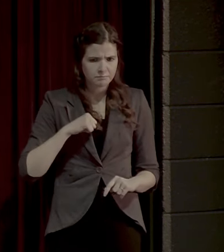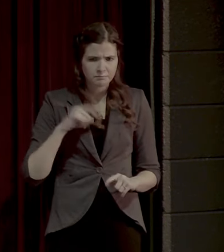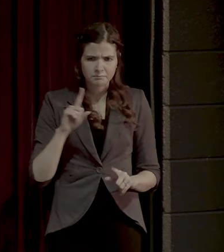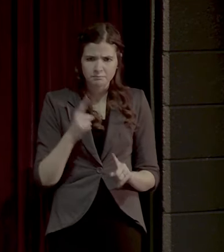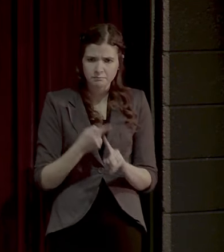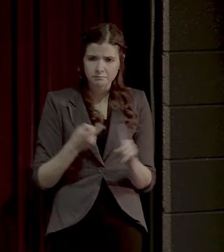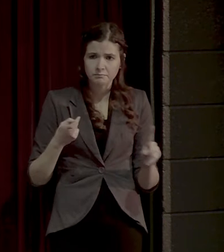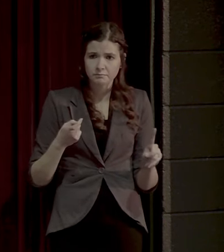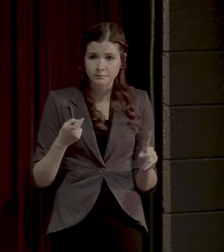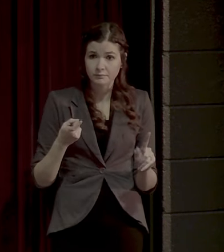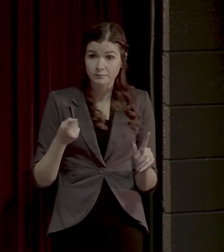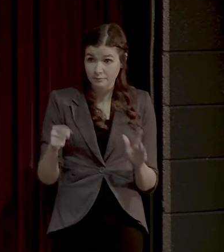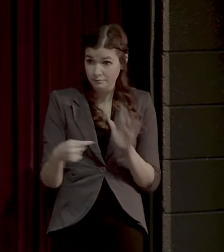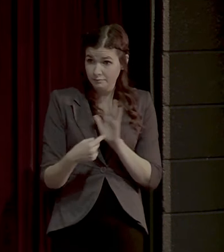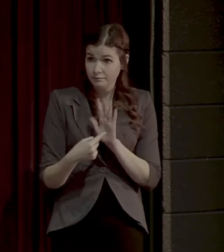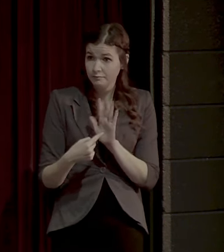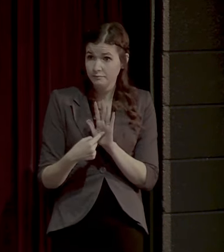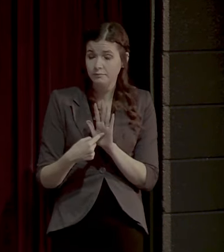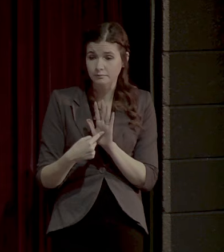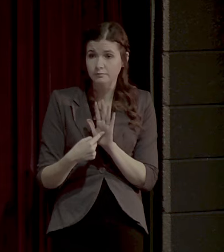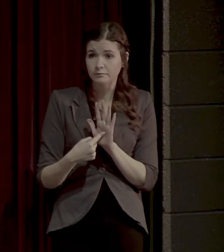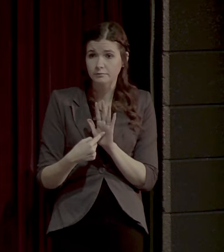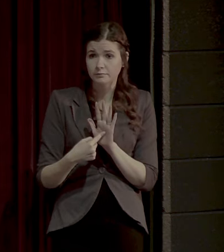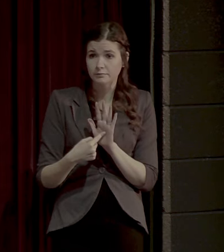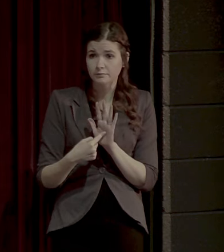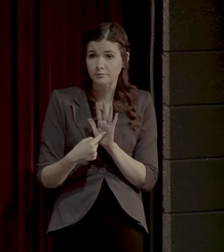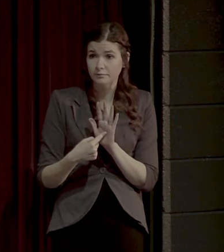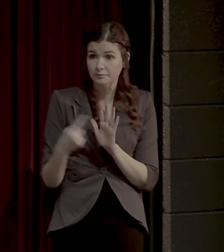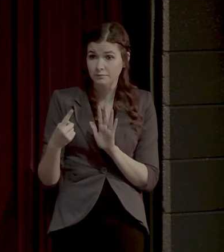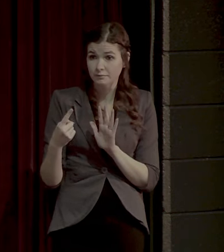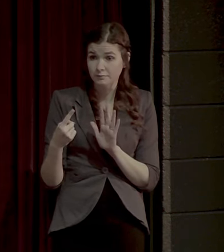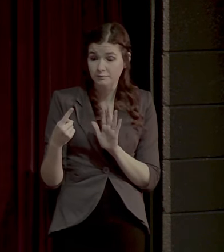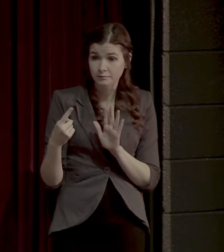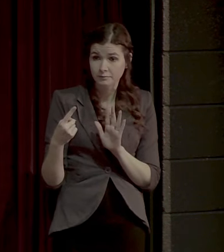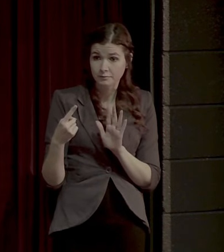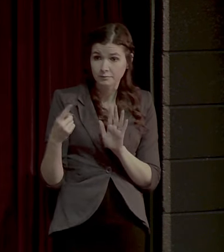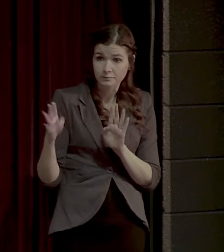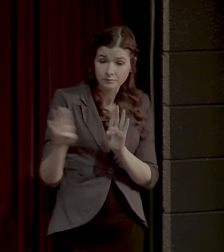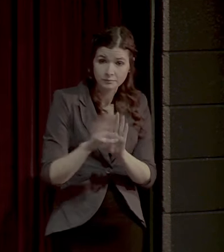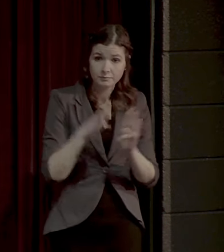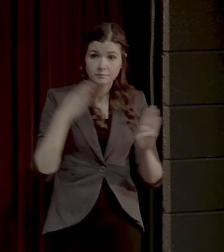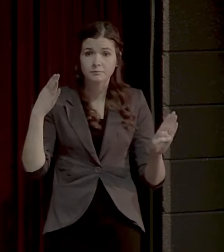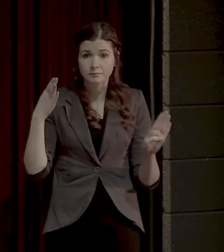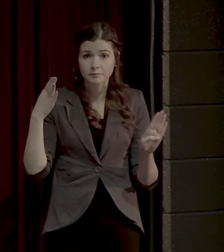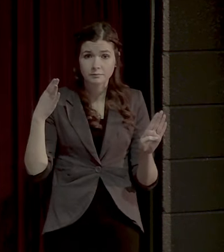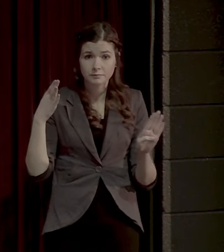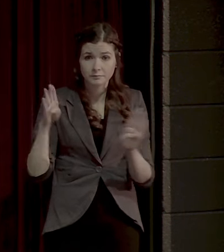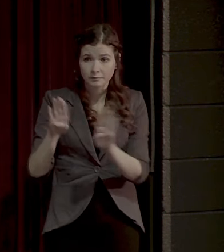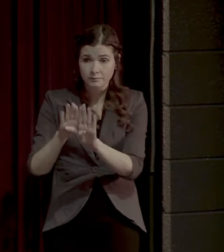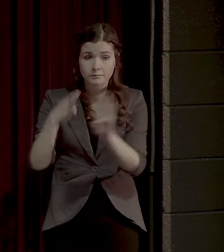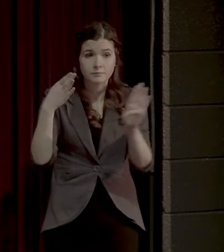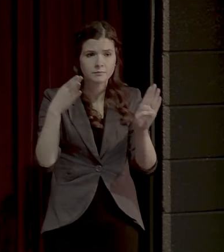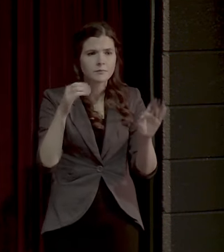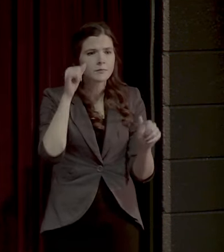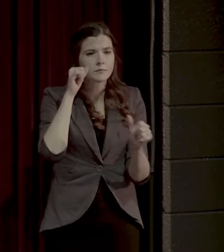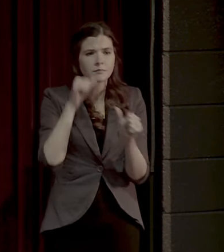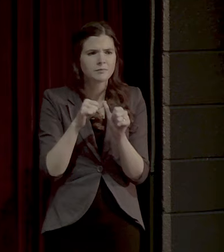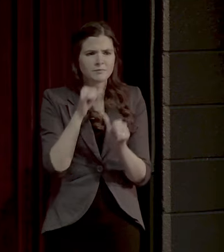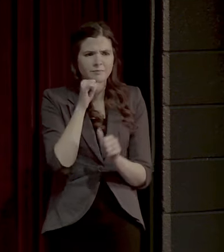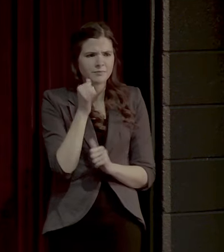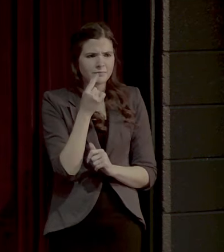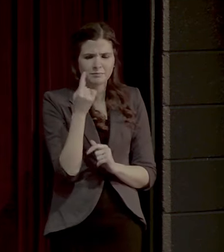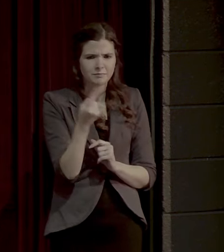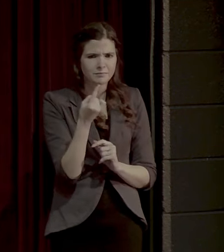come from and what you represent. And as you open wide all doors, remember, it's not just about